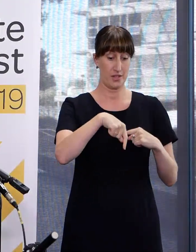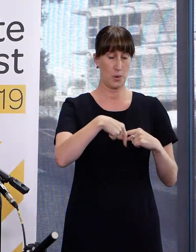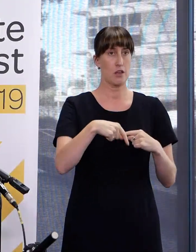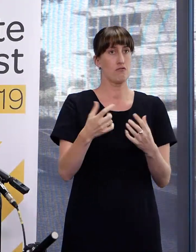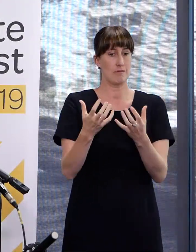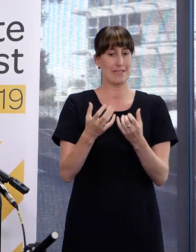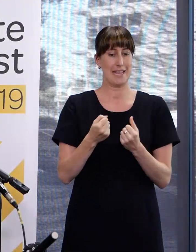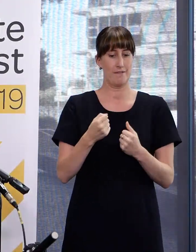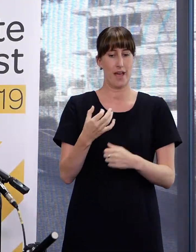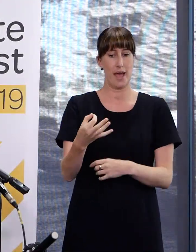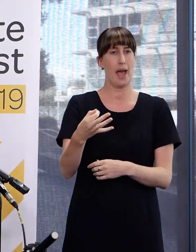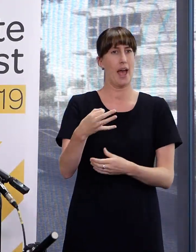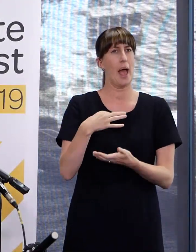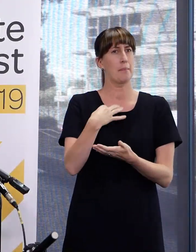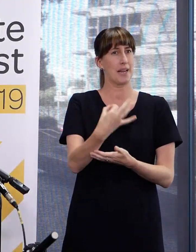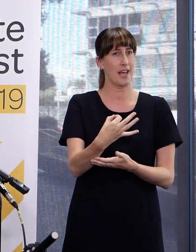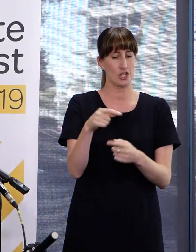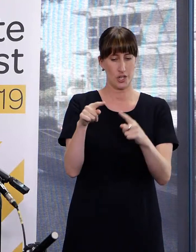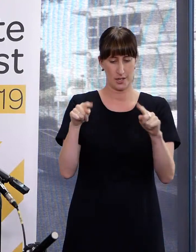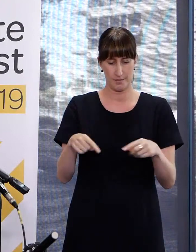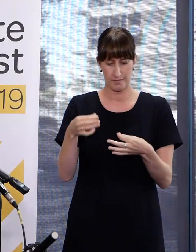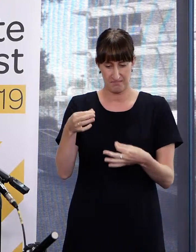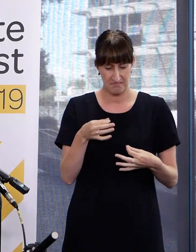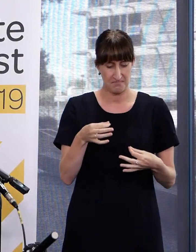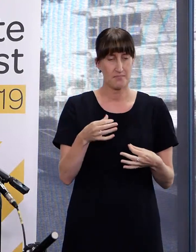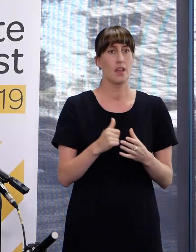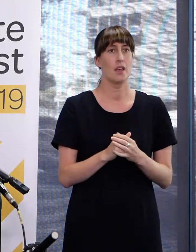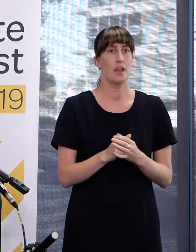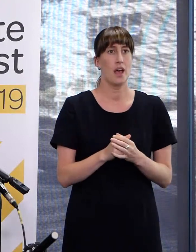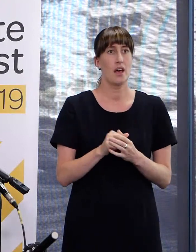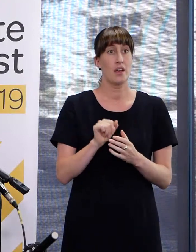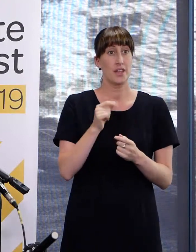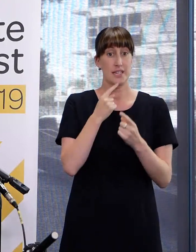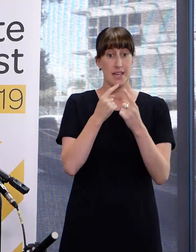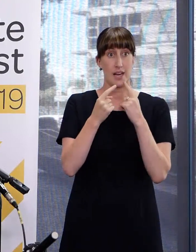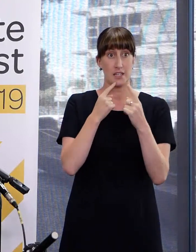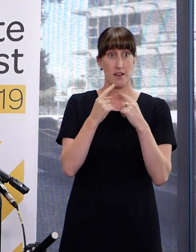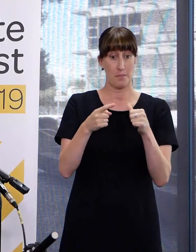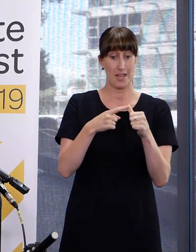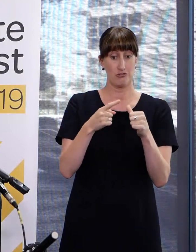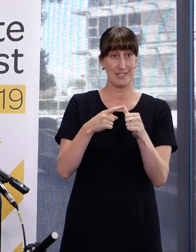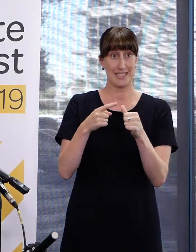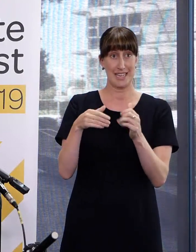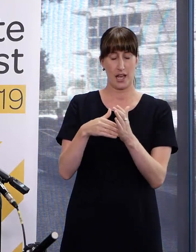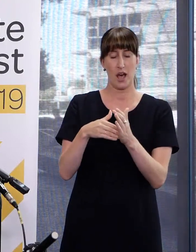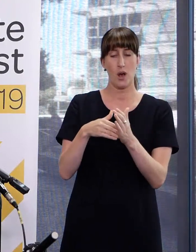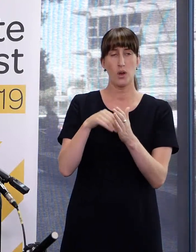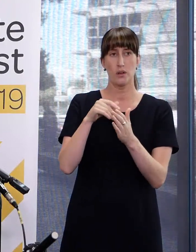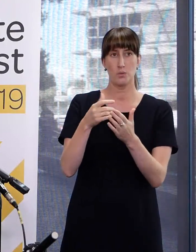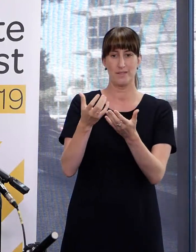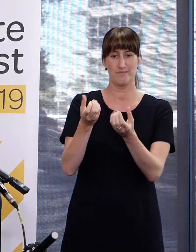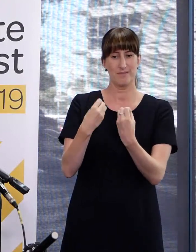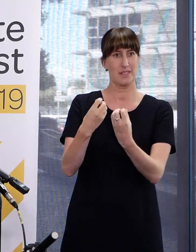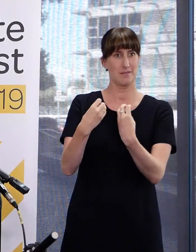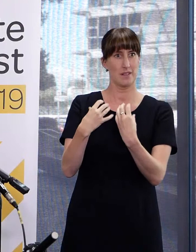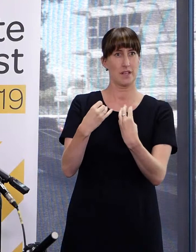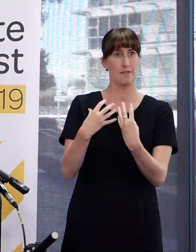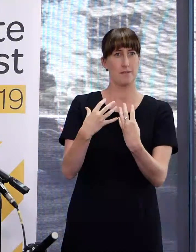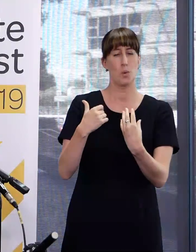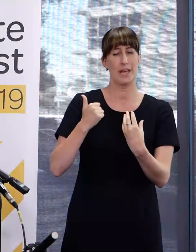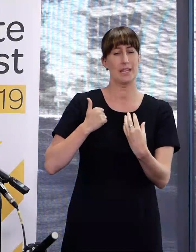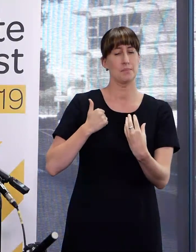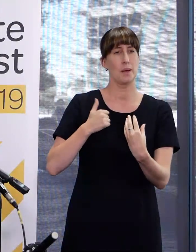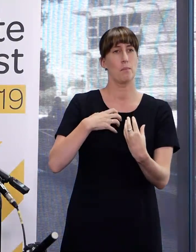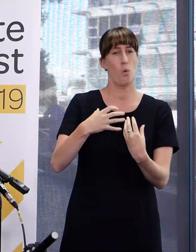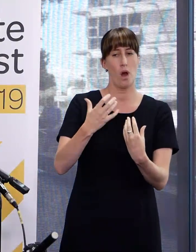we've started receiving some data from AstraZeneca, and we expect to receive more in the coming weeks. So until I